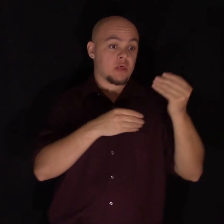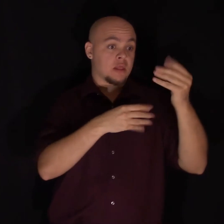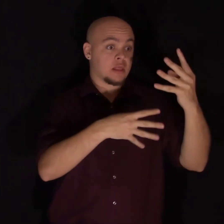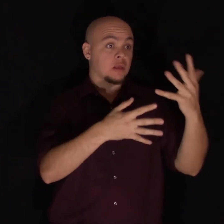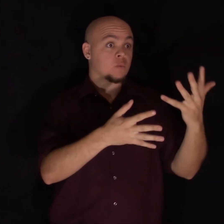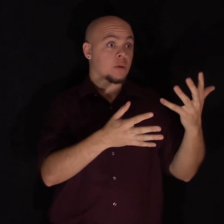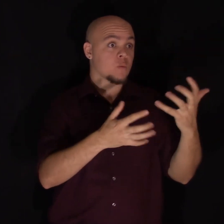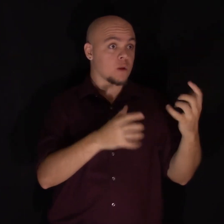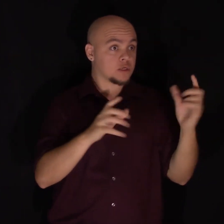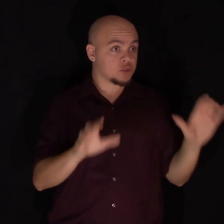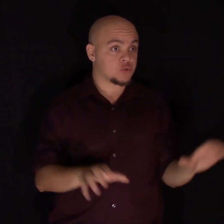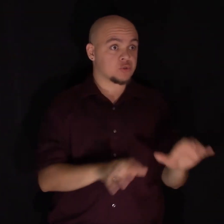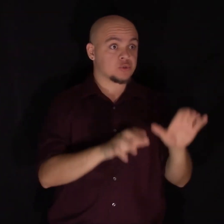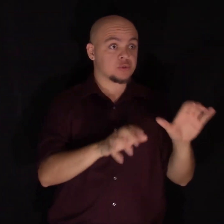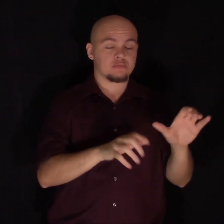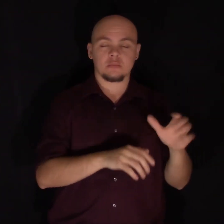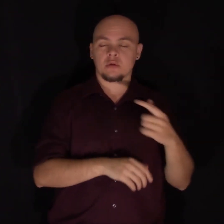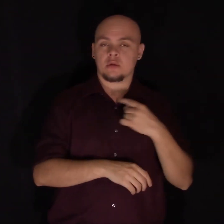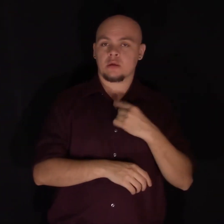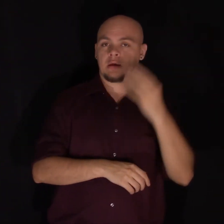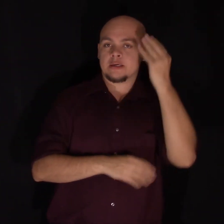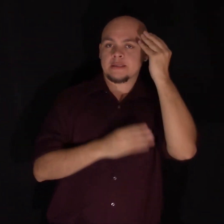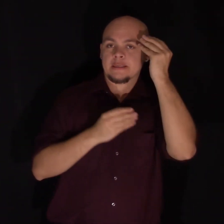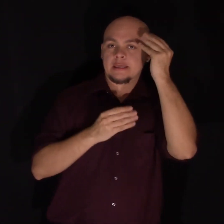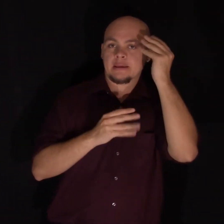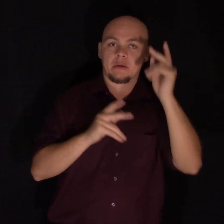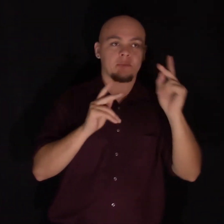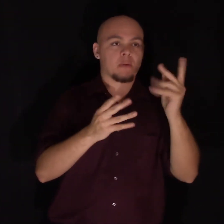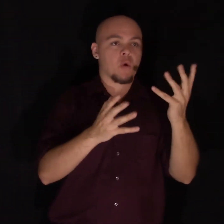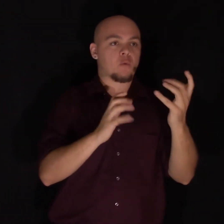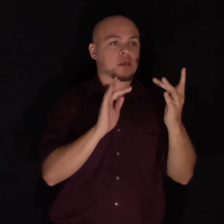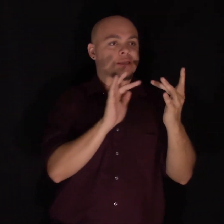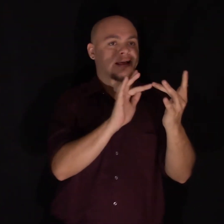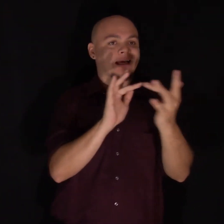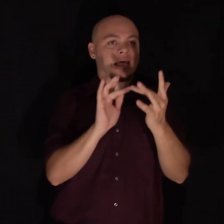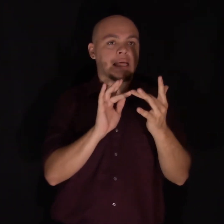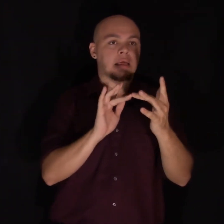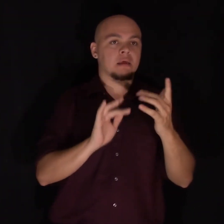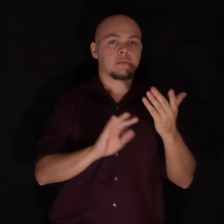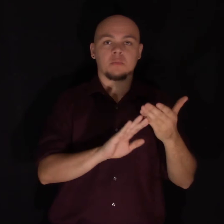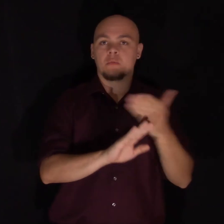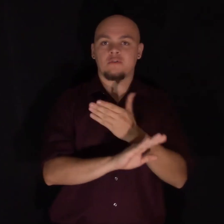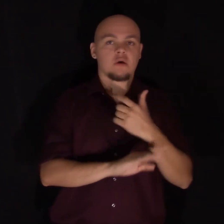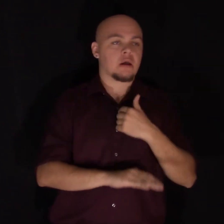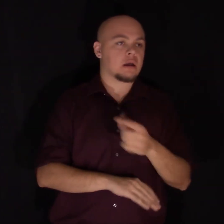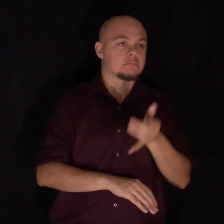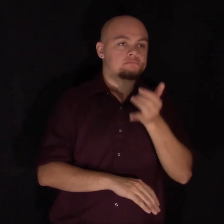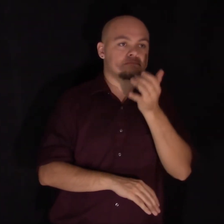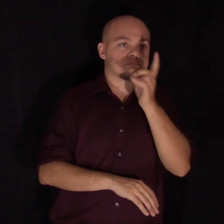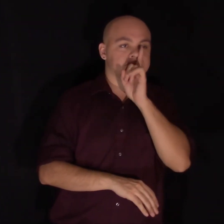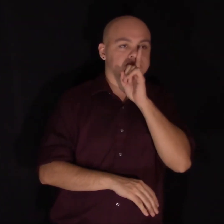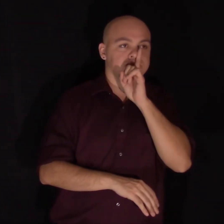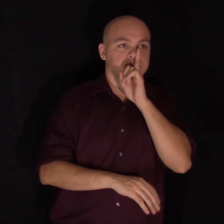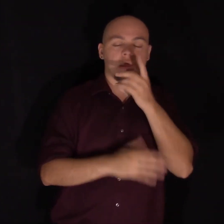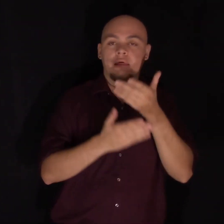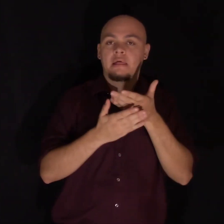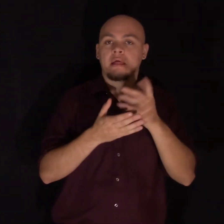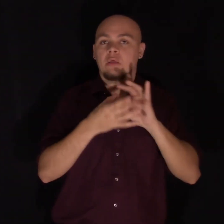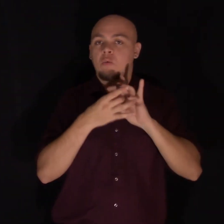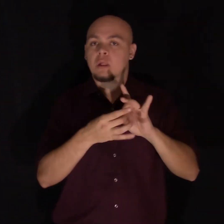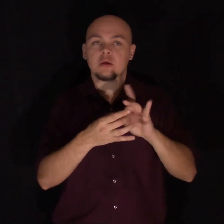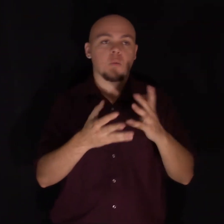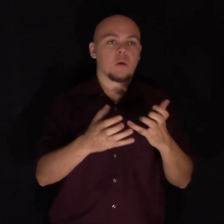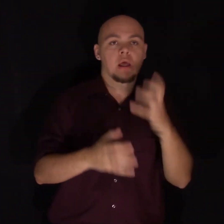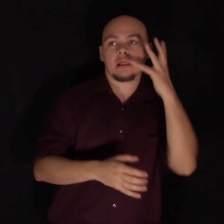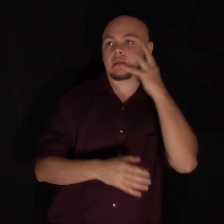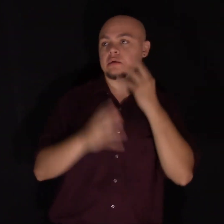want to do in life, and I thought about all the people I wanted to reach out that I didn't, all the fences I wanted to mend, all the experiences I